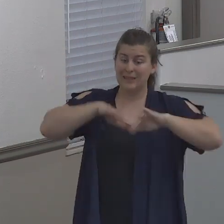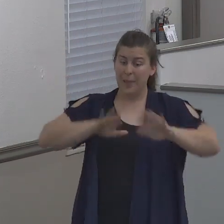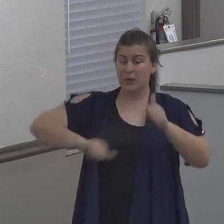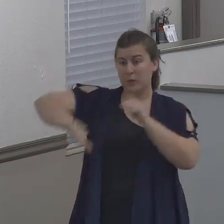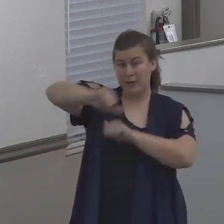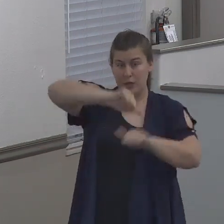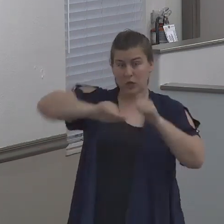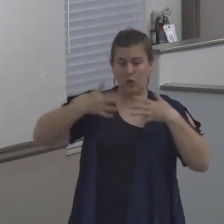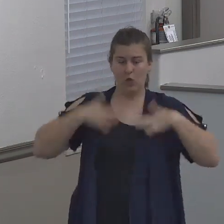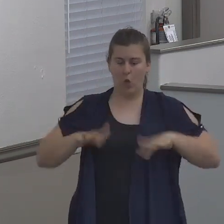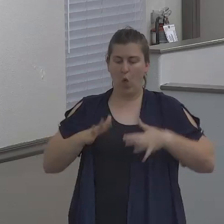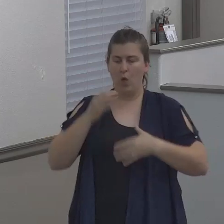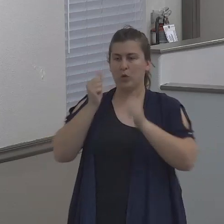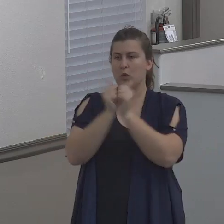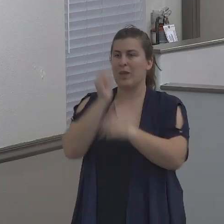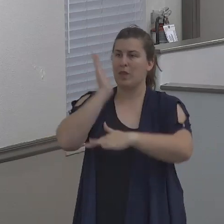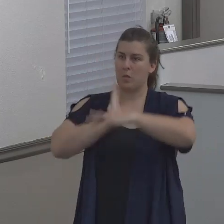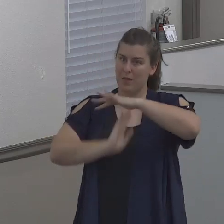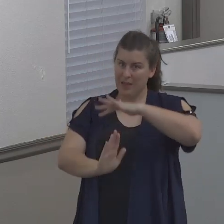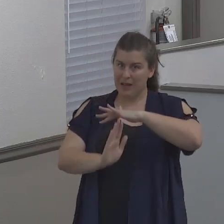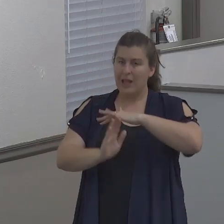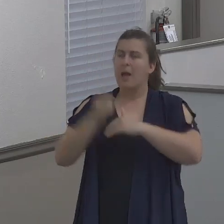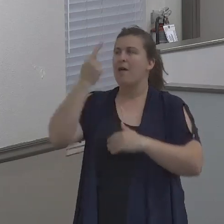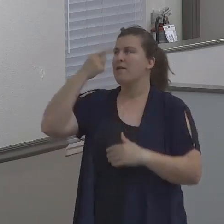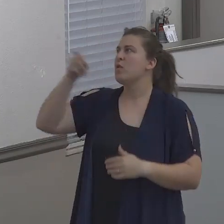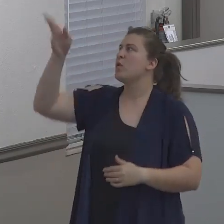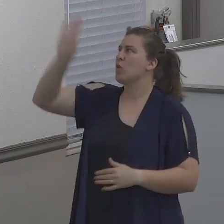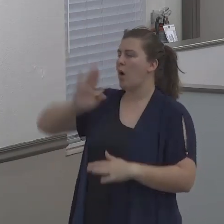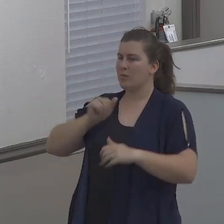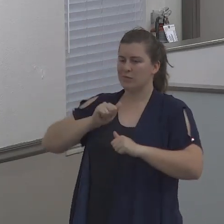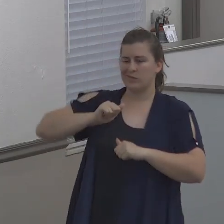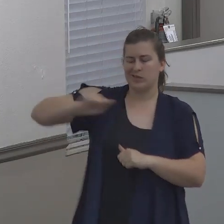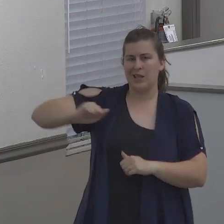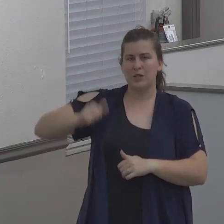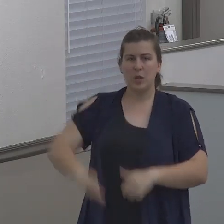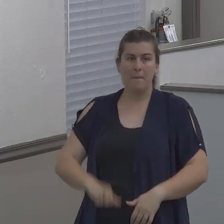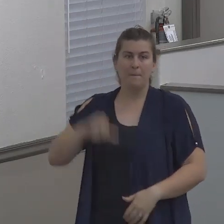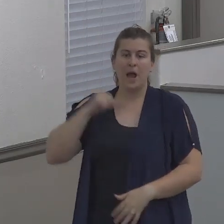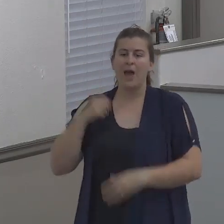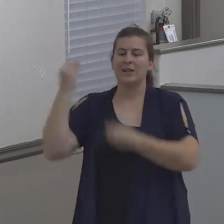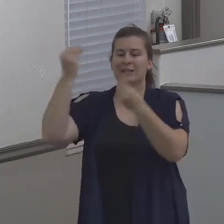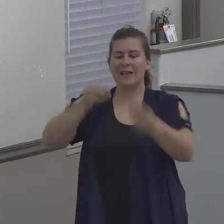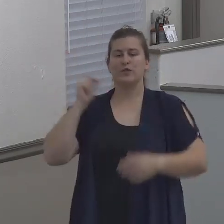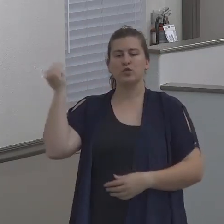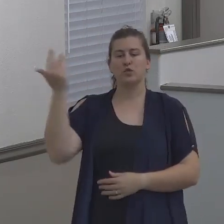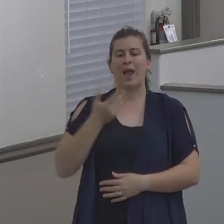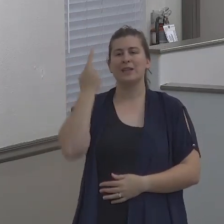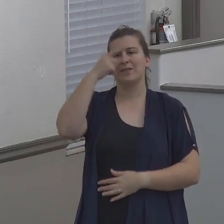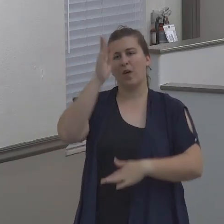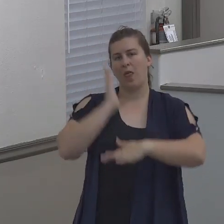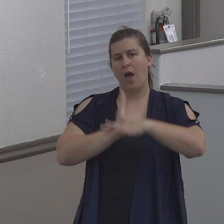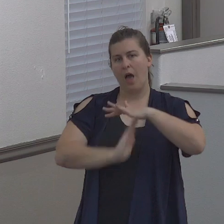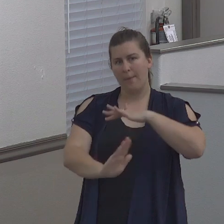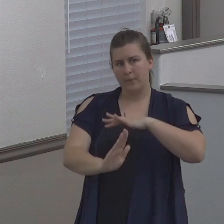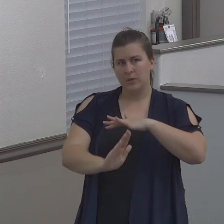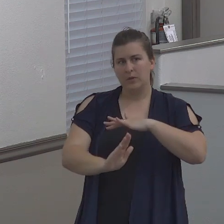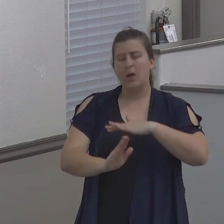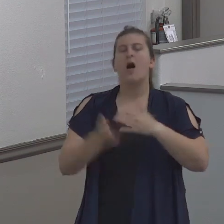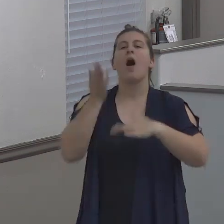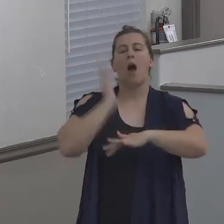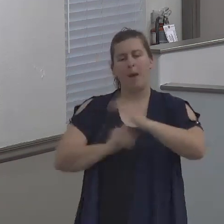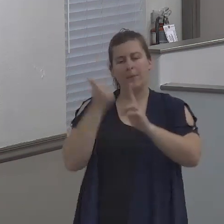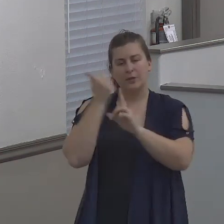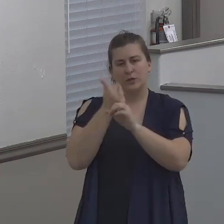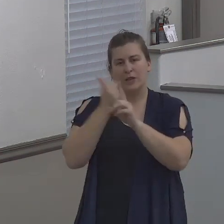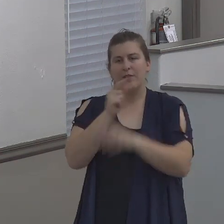Yea, all of you be subject one to another and be clothed with humility. For God resisteth the proud and giveth grace to the